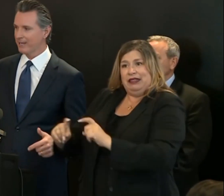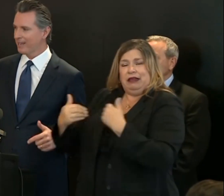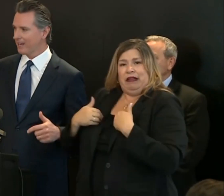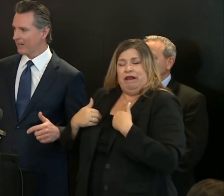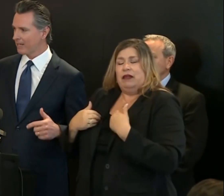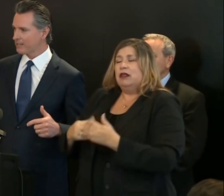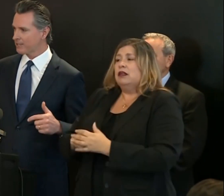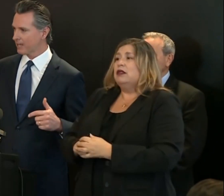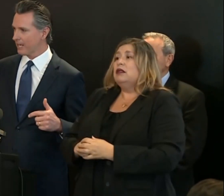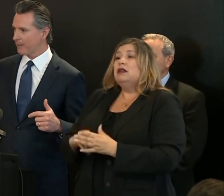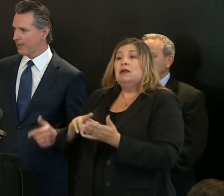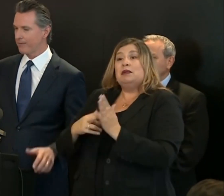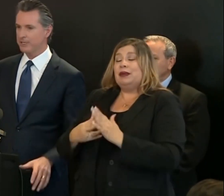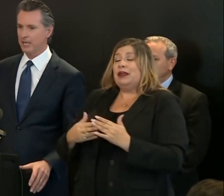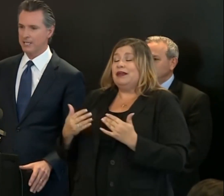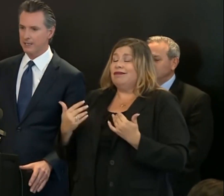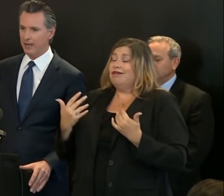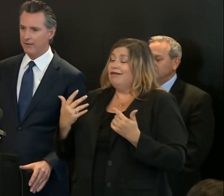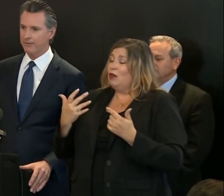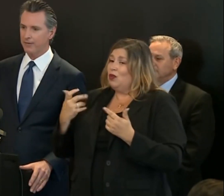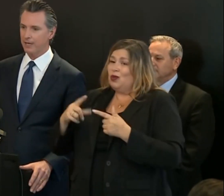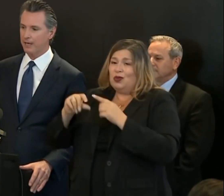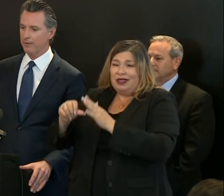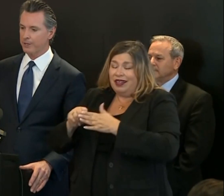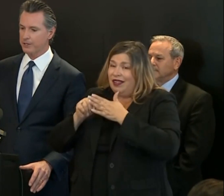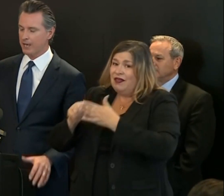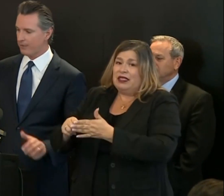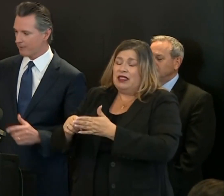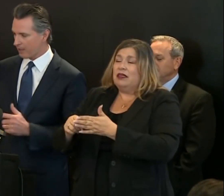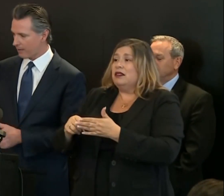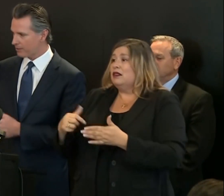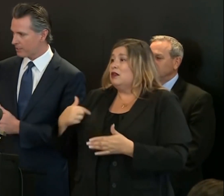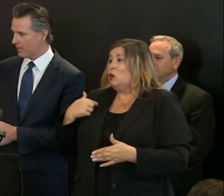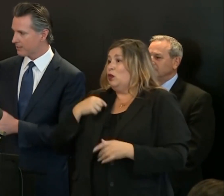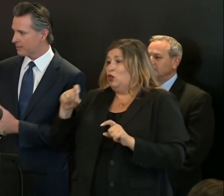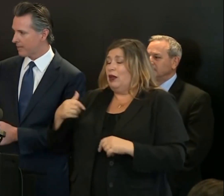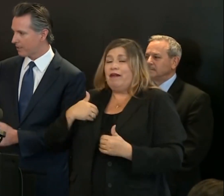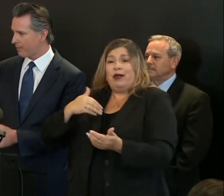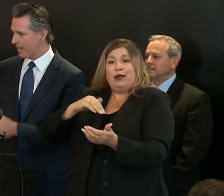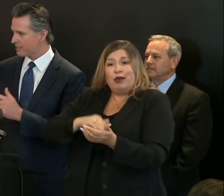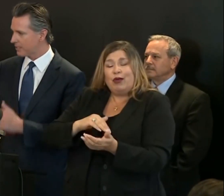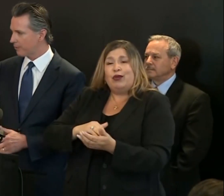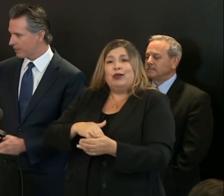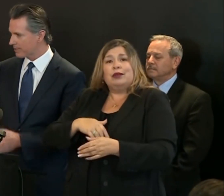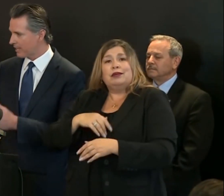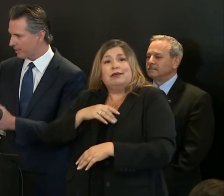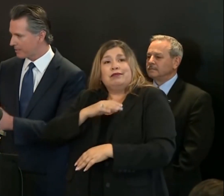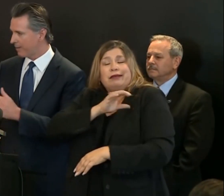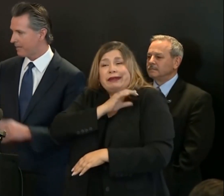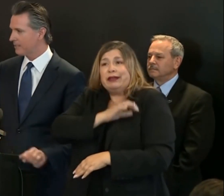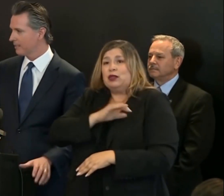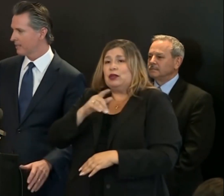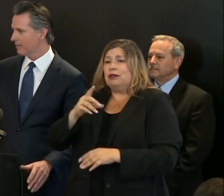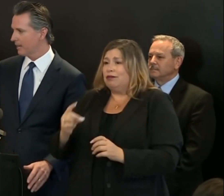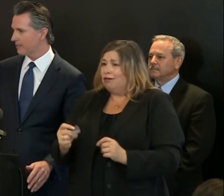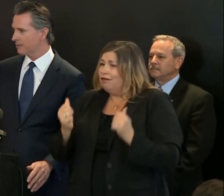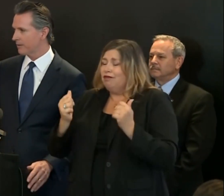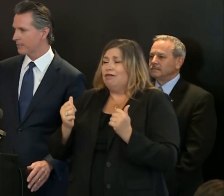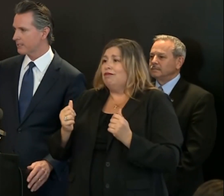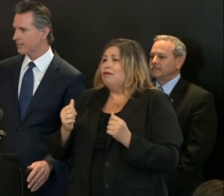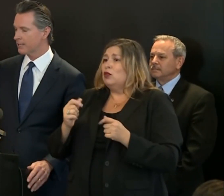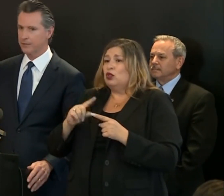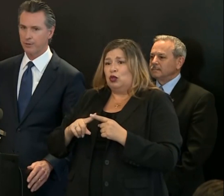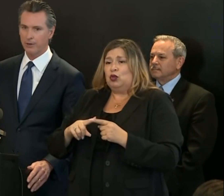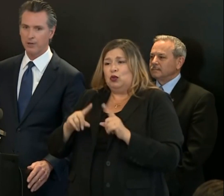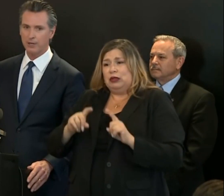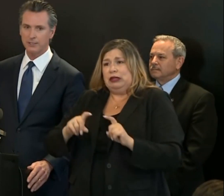point cannot be emphasized enough. We should have caregivers, doctors, have the capacity in real time, on demand, to